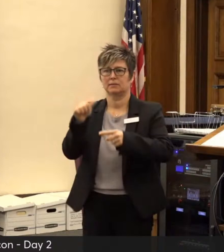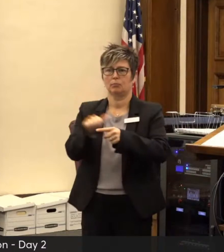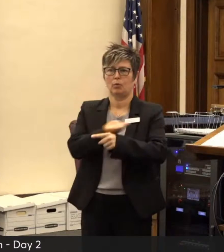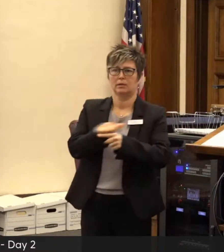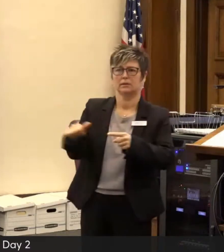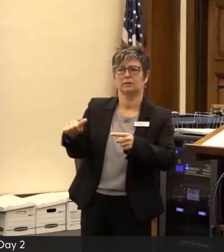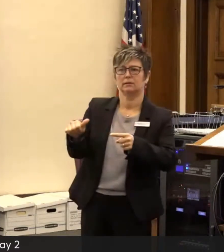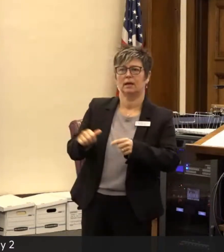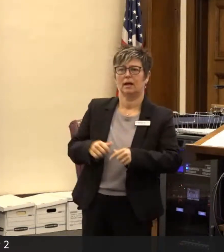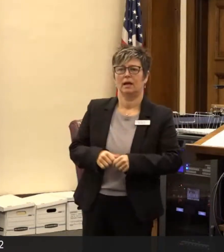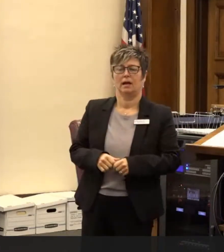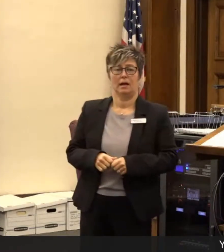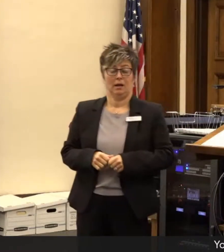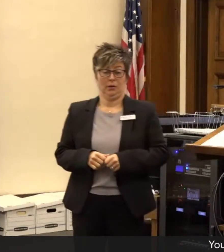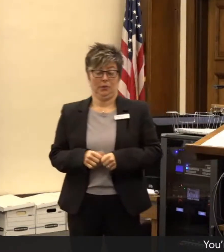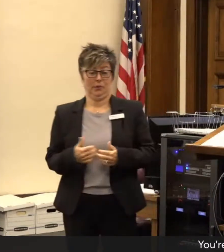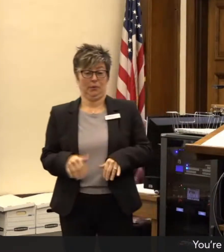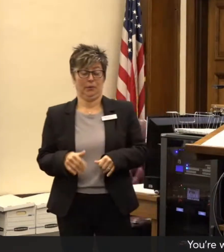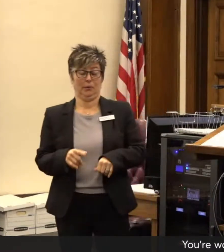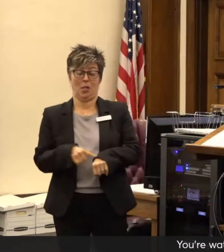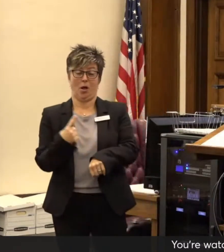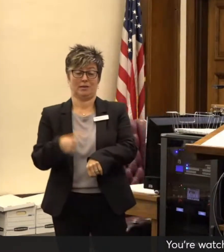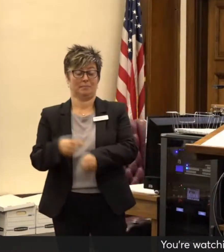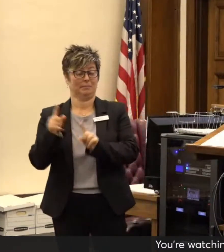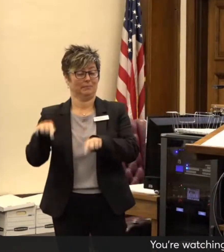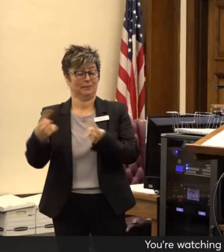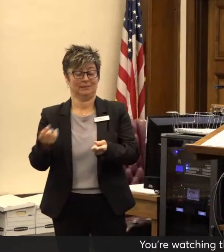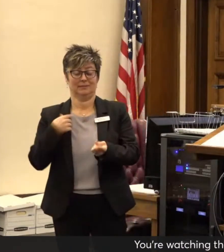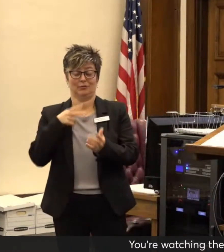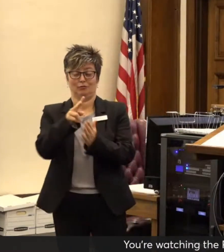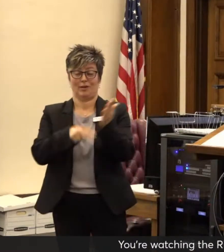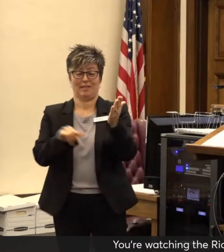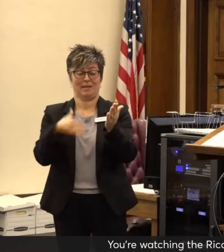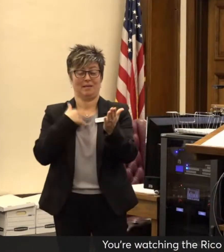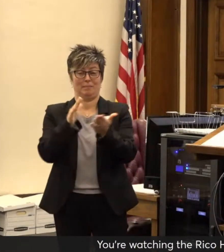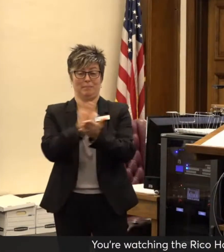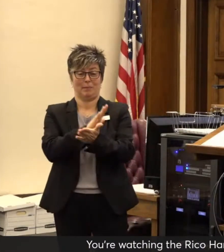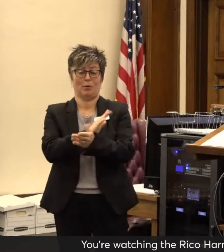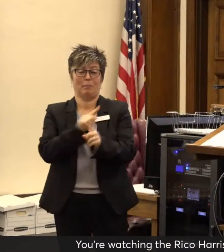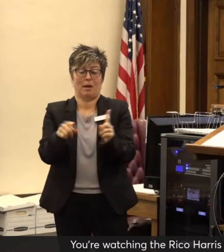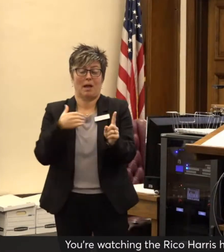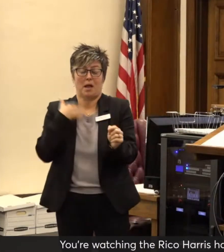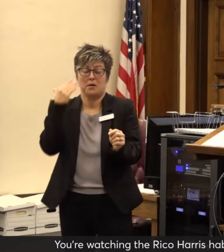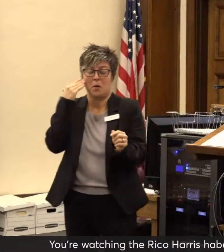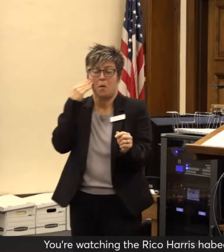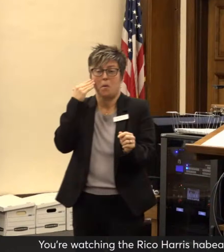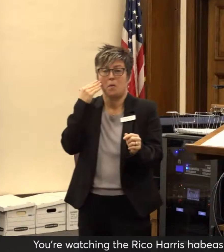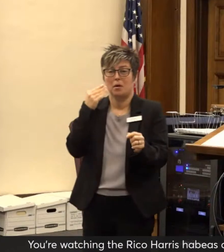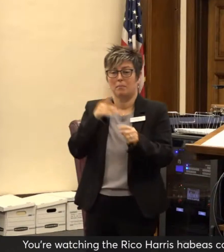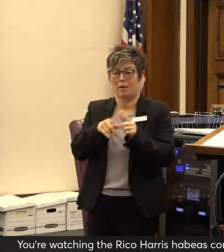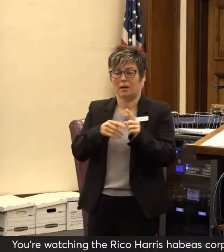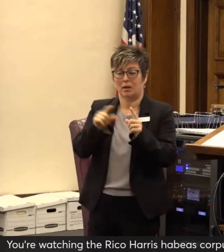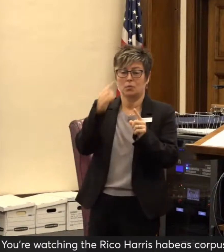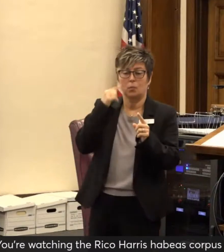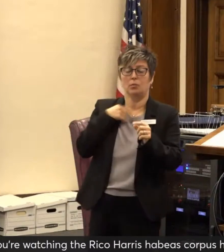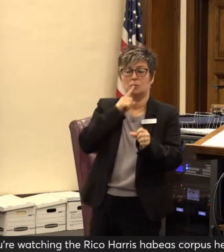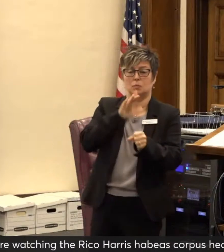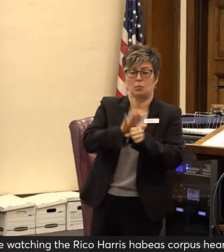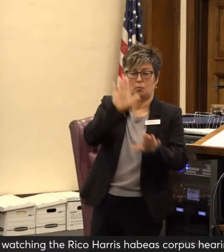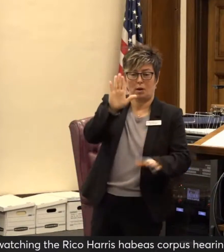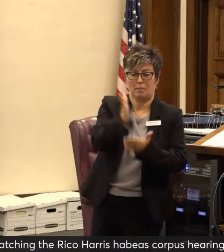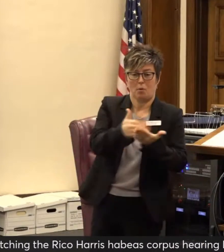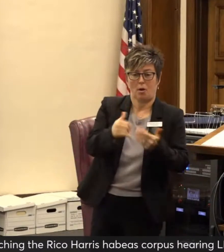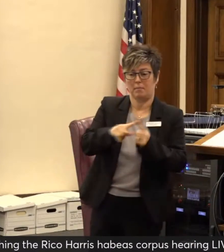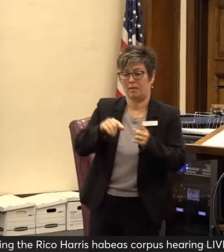It has been a long time since I've read that form, so all I'm familiar with is the oath that they use. I'm not sure what the rest of the form says. Okay,